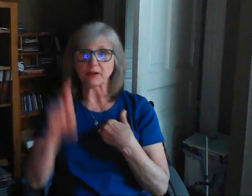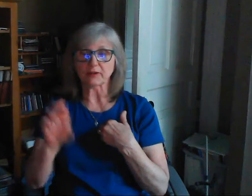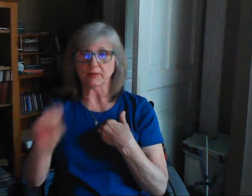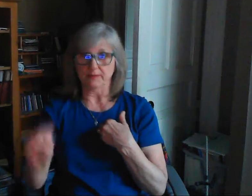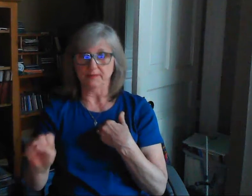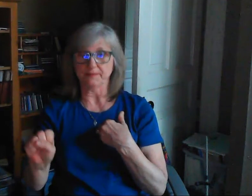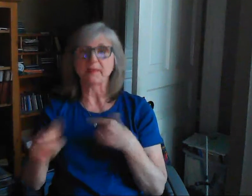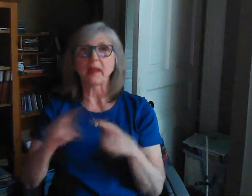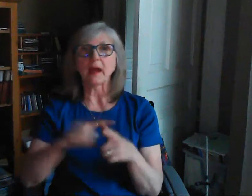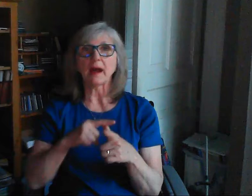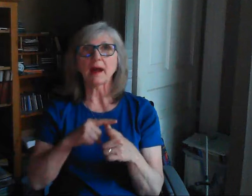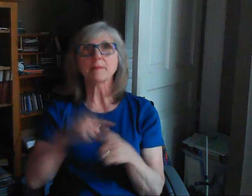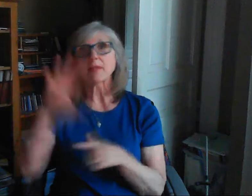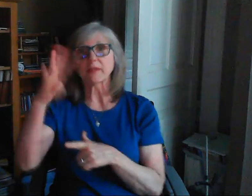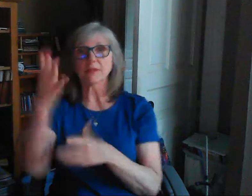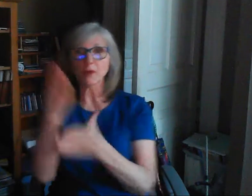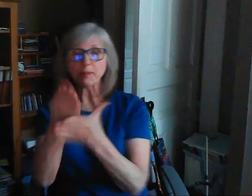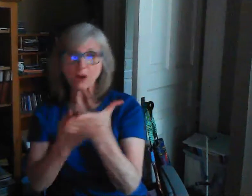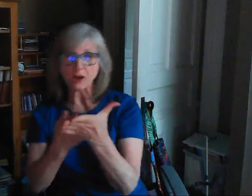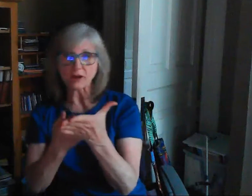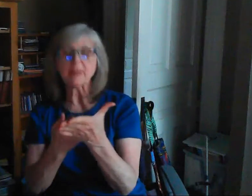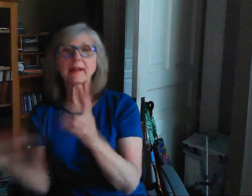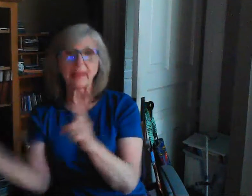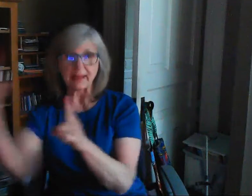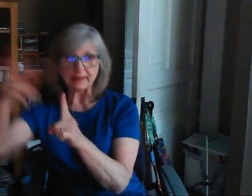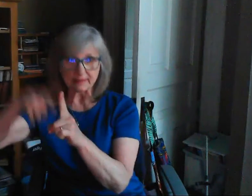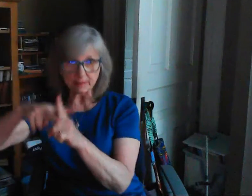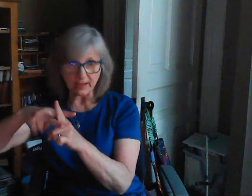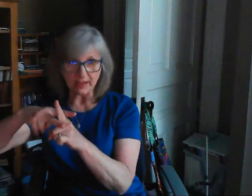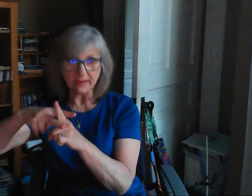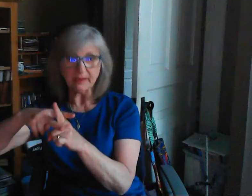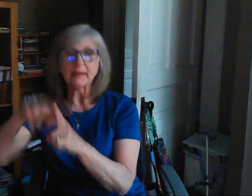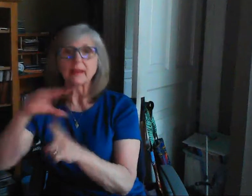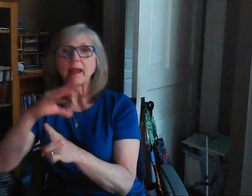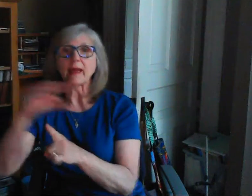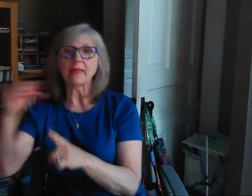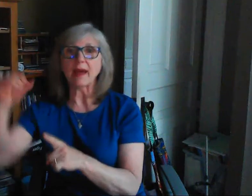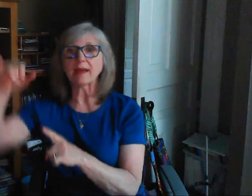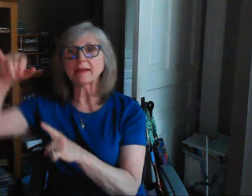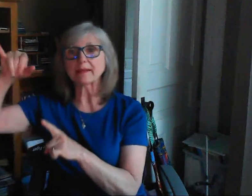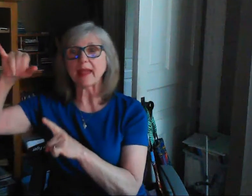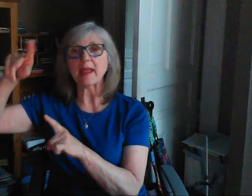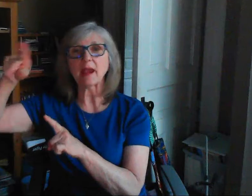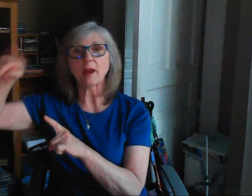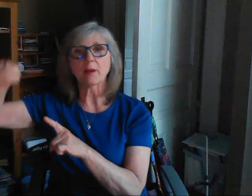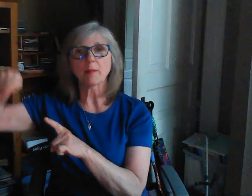peers. The fourth part, again, is apply, and that is a